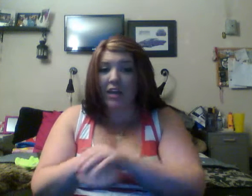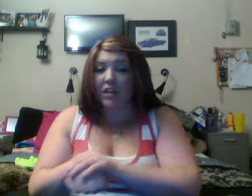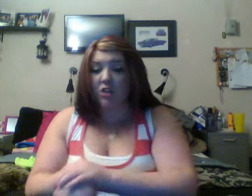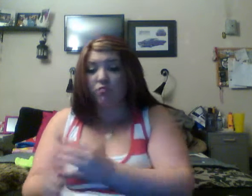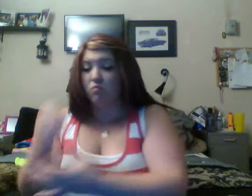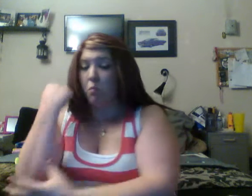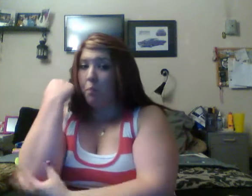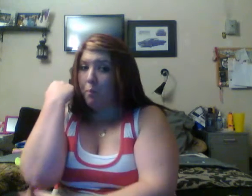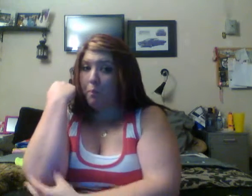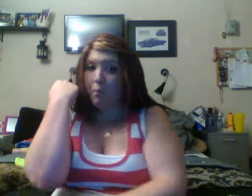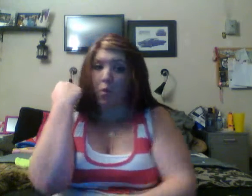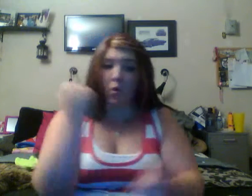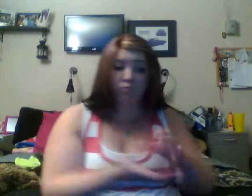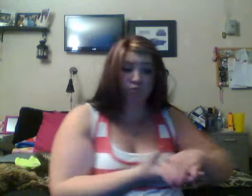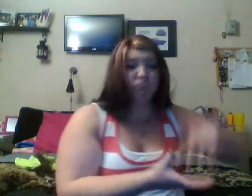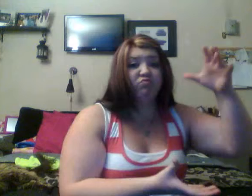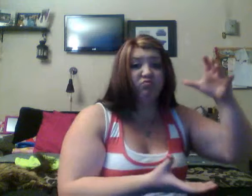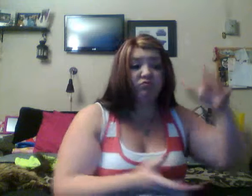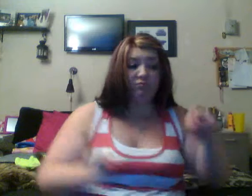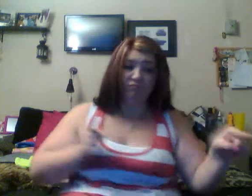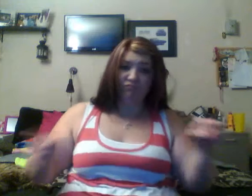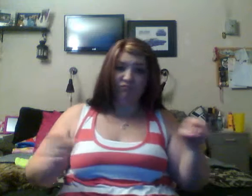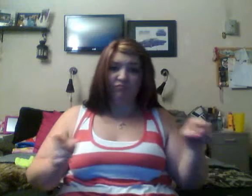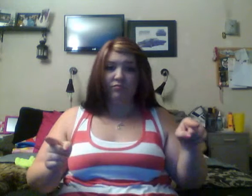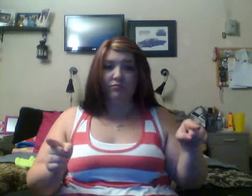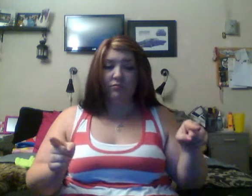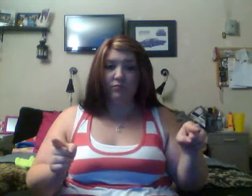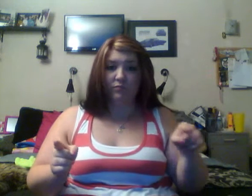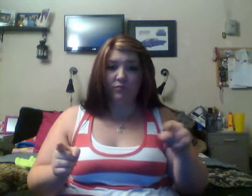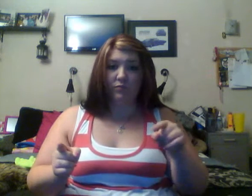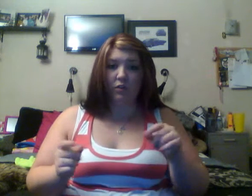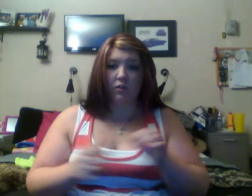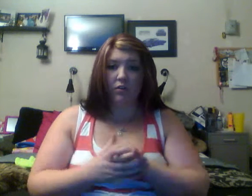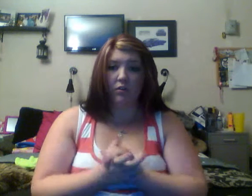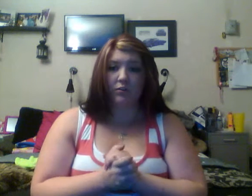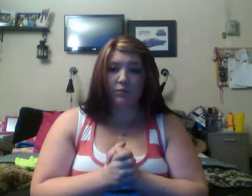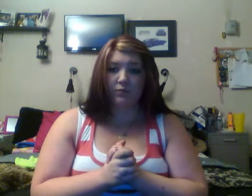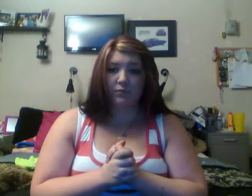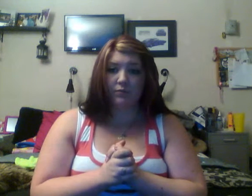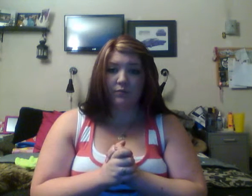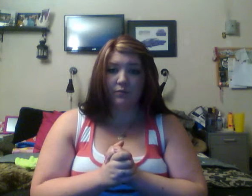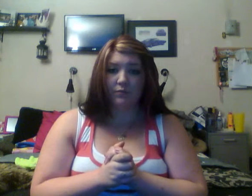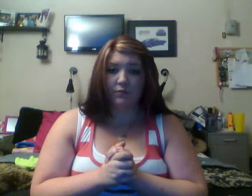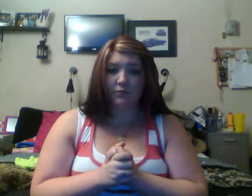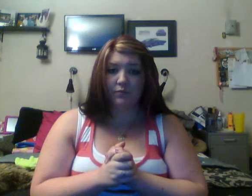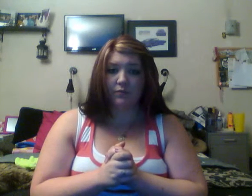rich. But if you could sell goods and make money at it, then you were not poor. Then you had a good living. Then you belonged to a